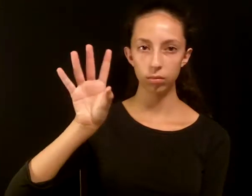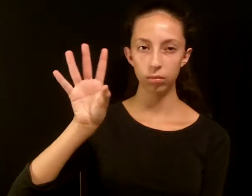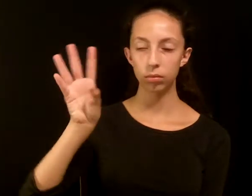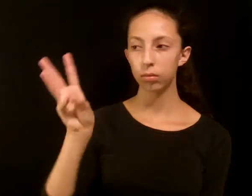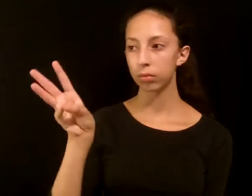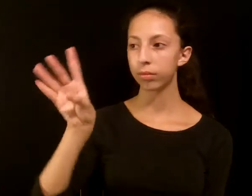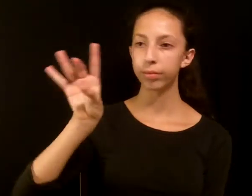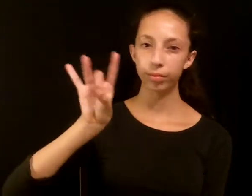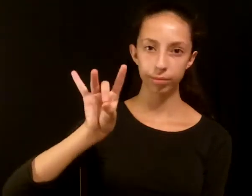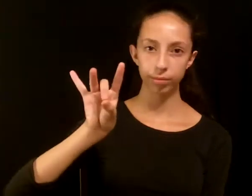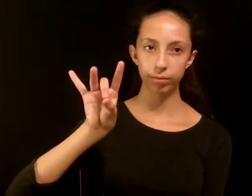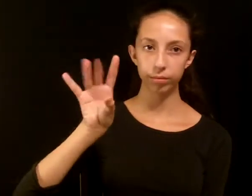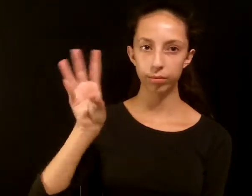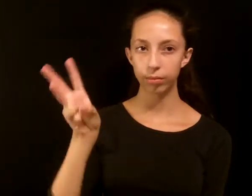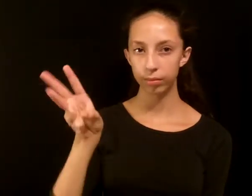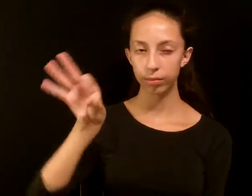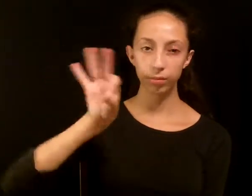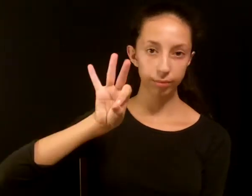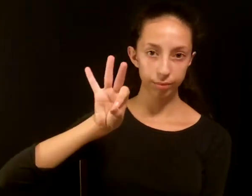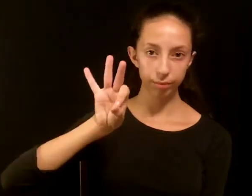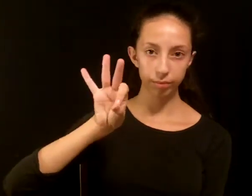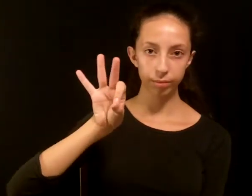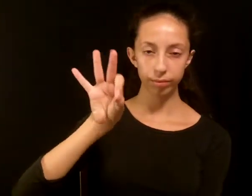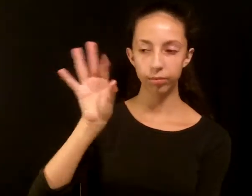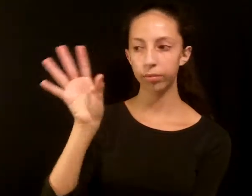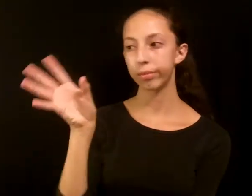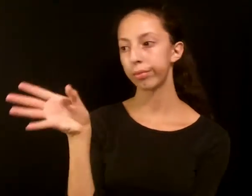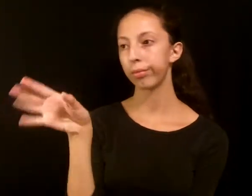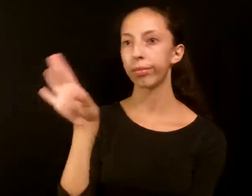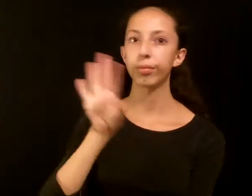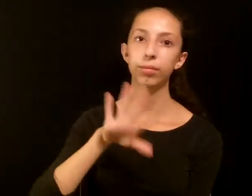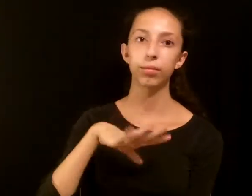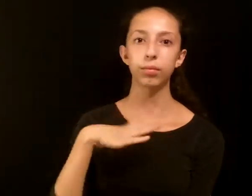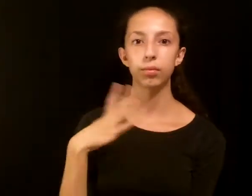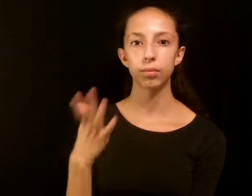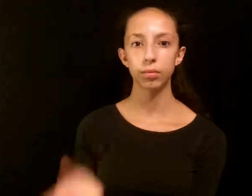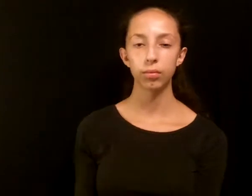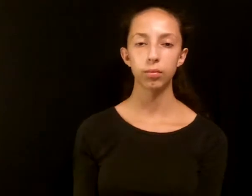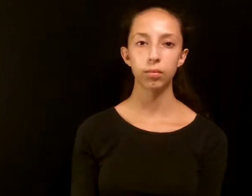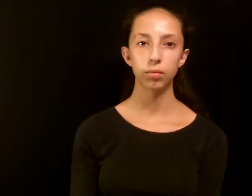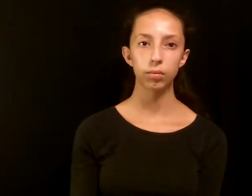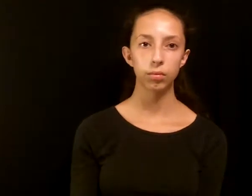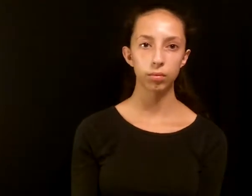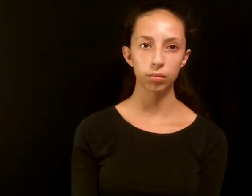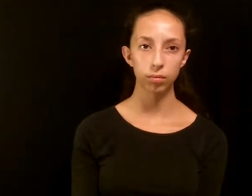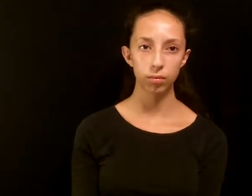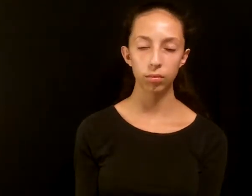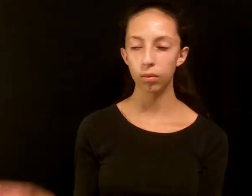$68, $69. There's a natural rocking. Goes the other way. 98,